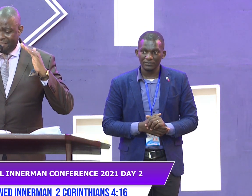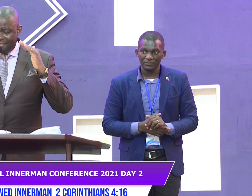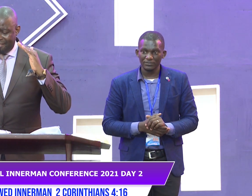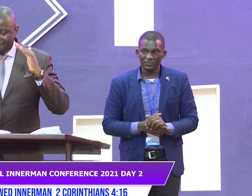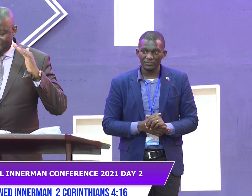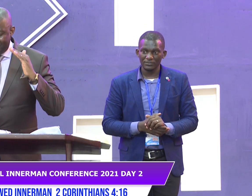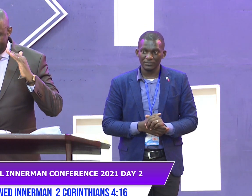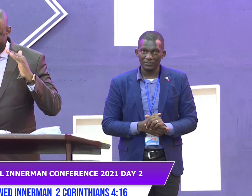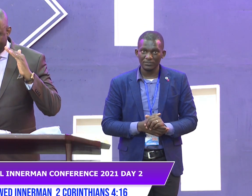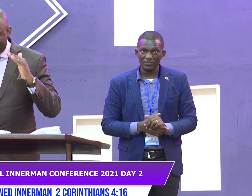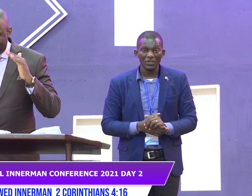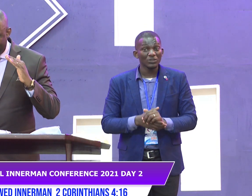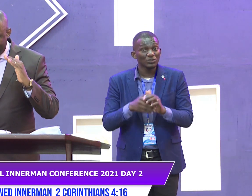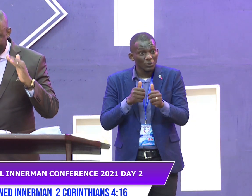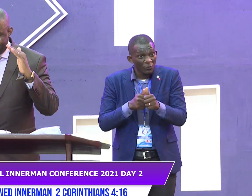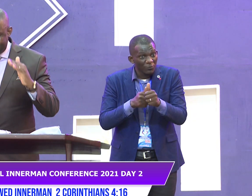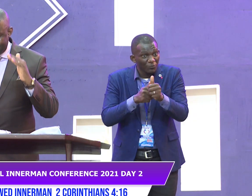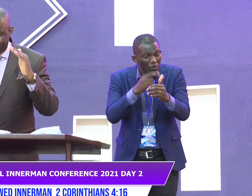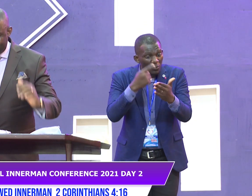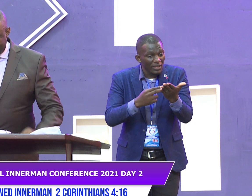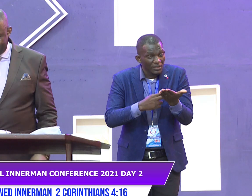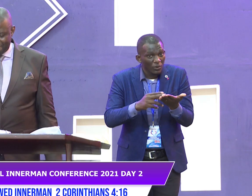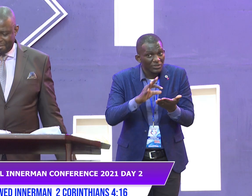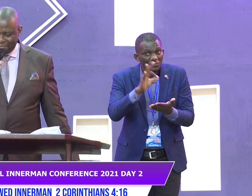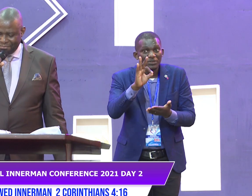do not disobey. Obey what